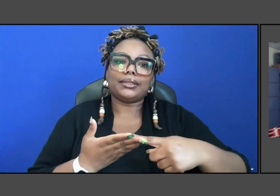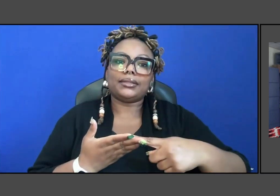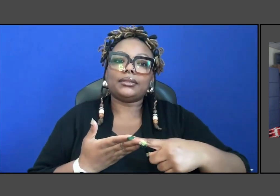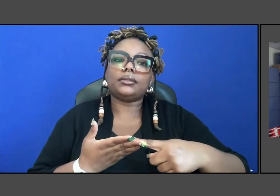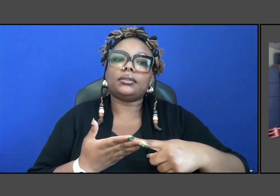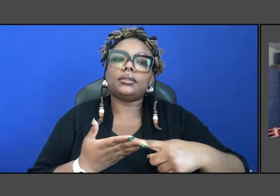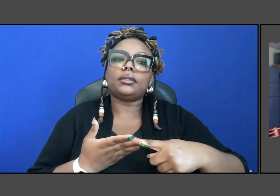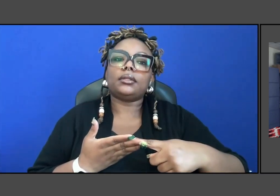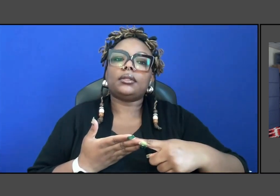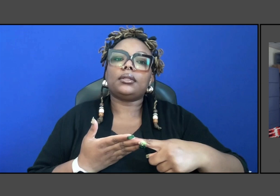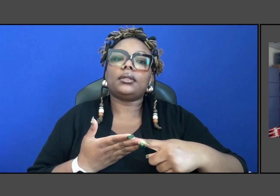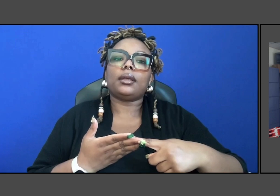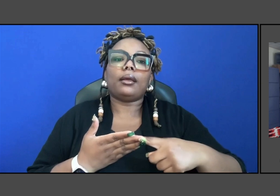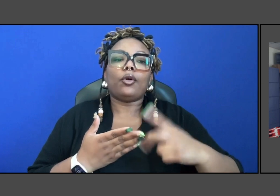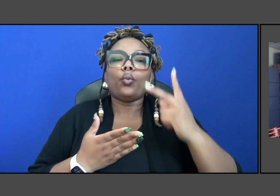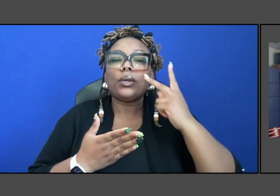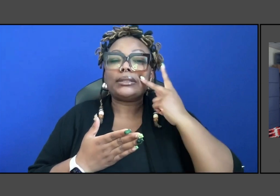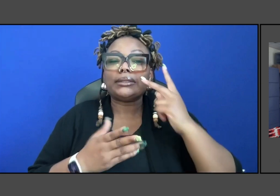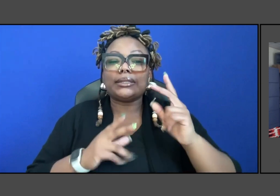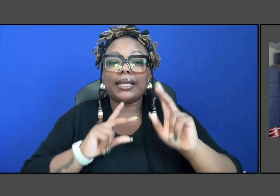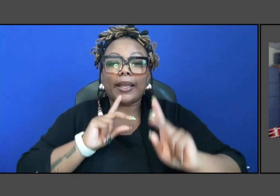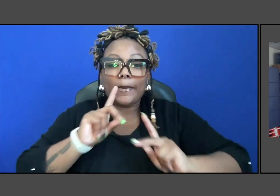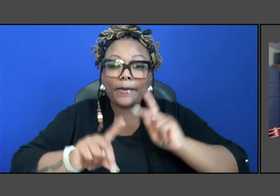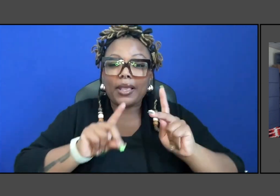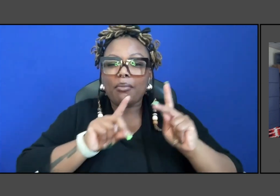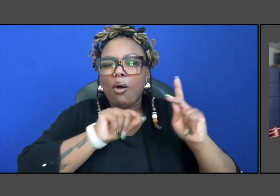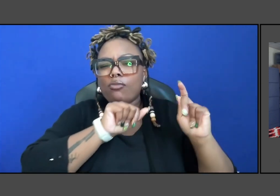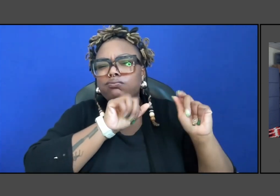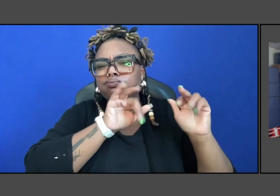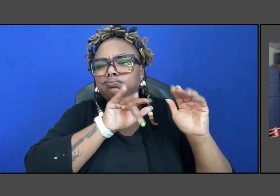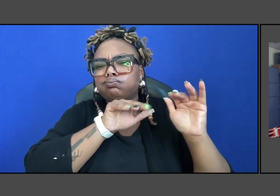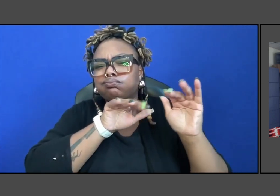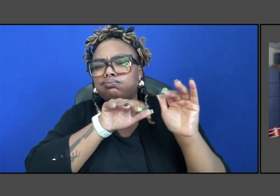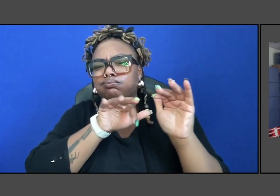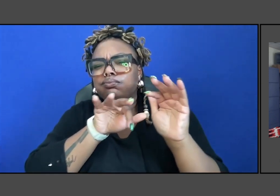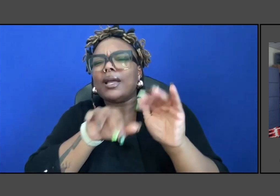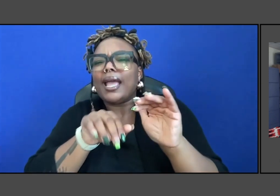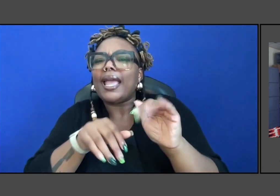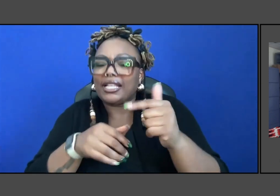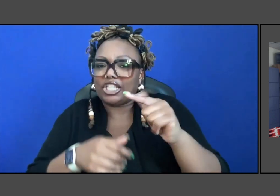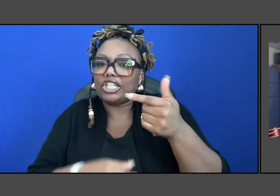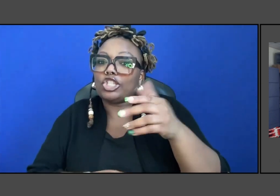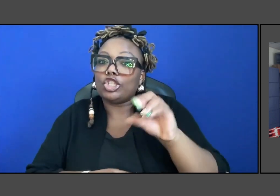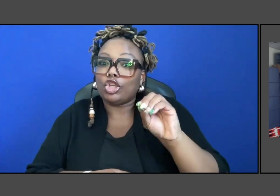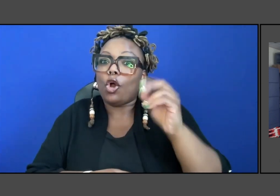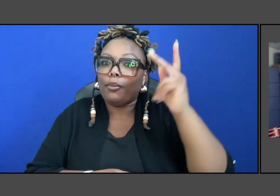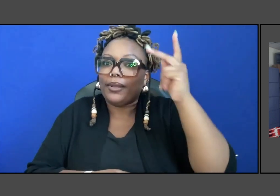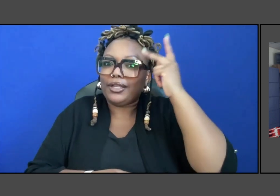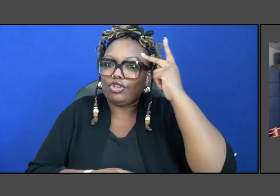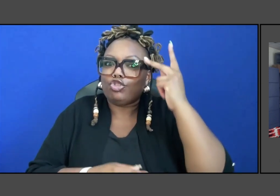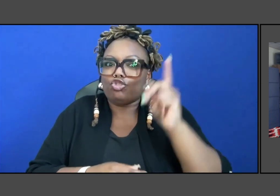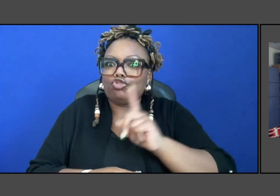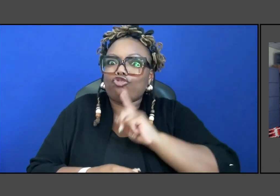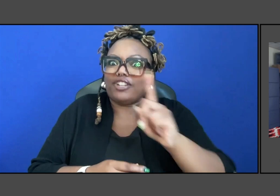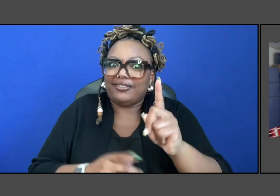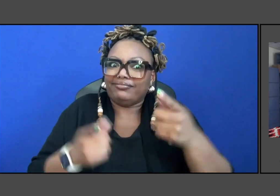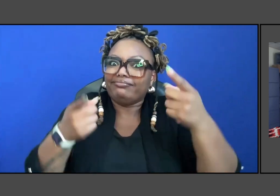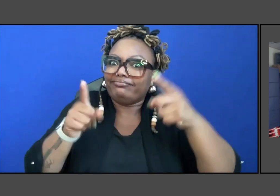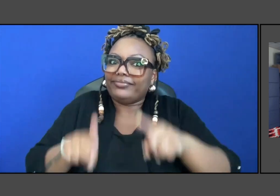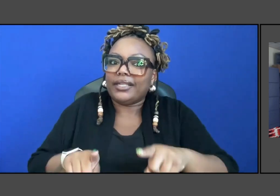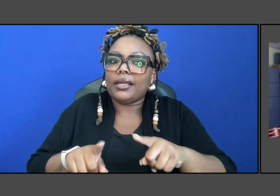convergence of peoples, and it is that place. There's a geopolitical reality, but it is really about